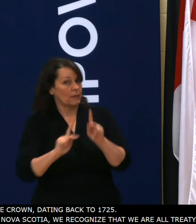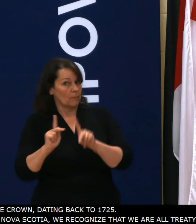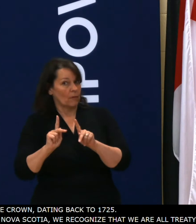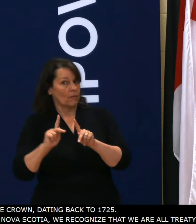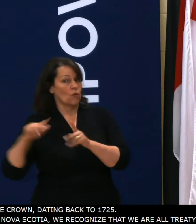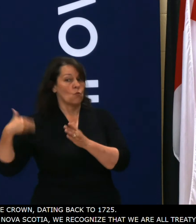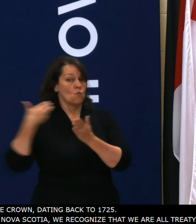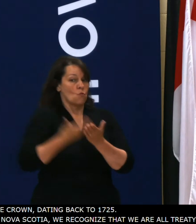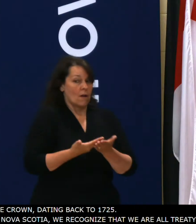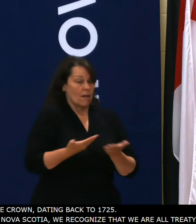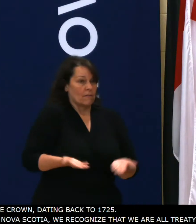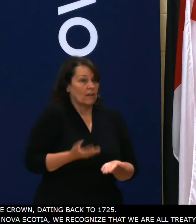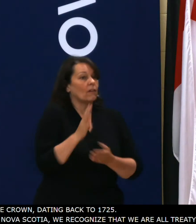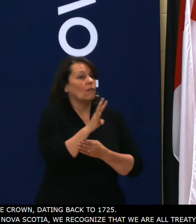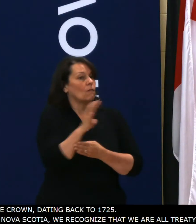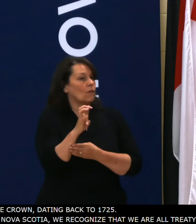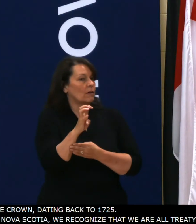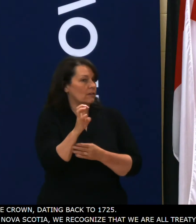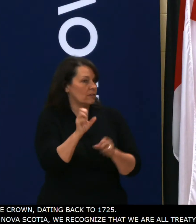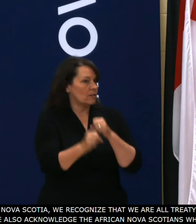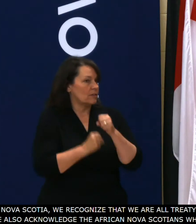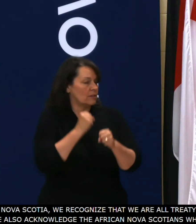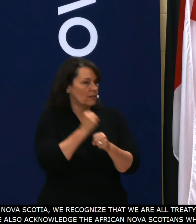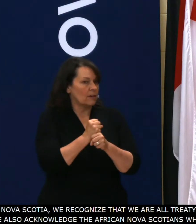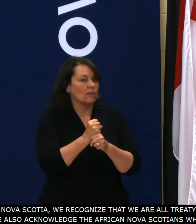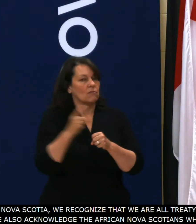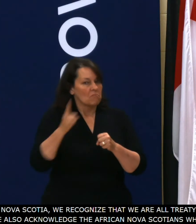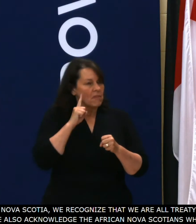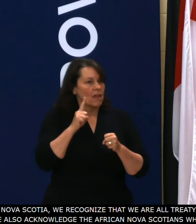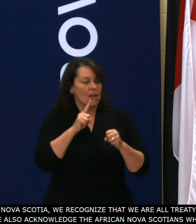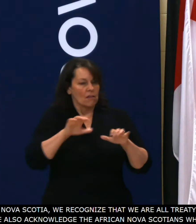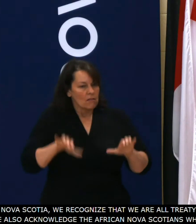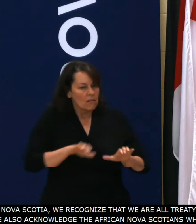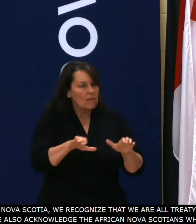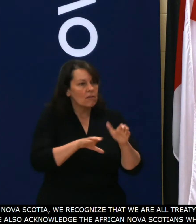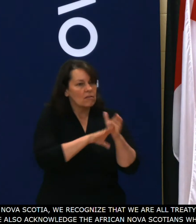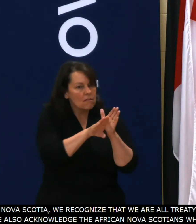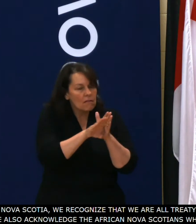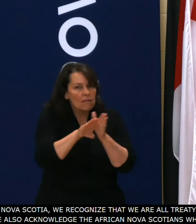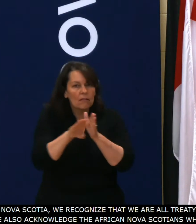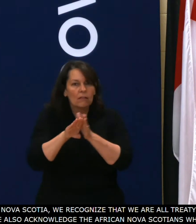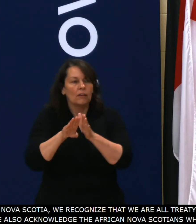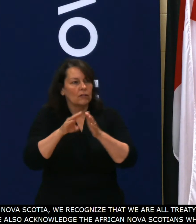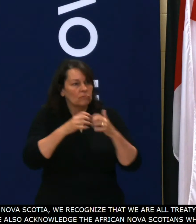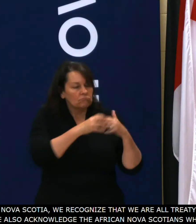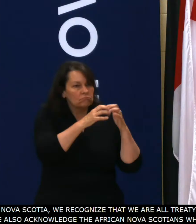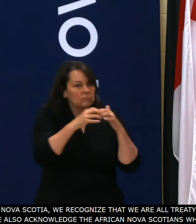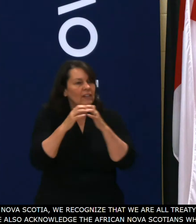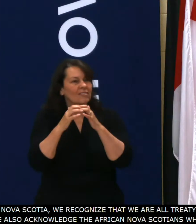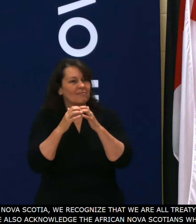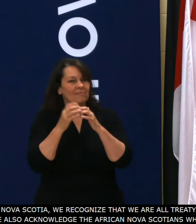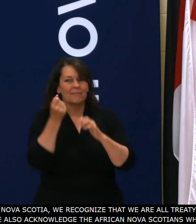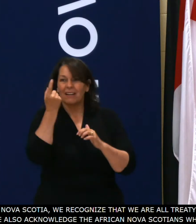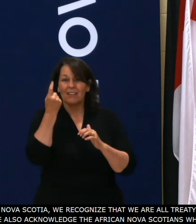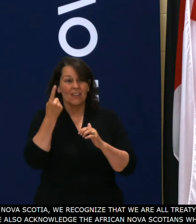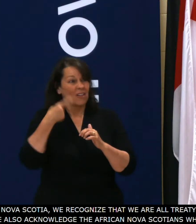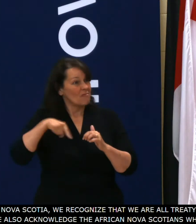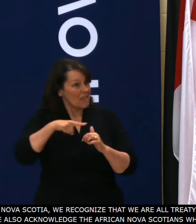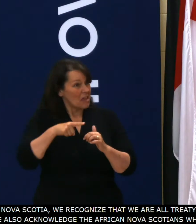the infrastructure and economic wealth of the towns and cities they helped to build, but from which they could not